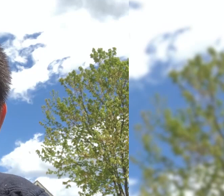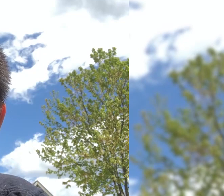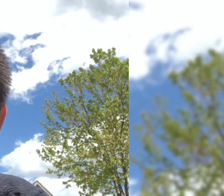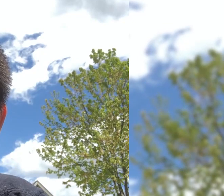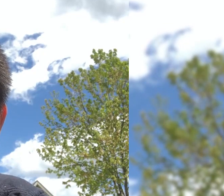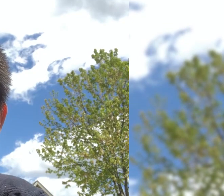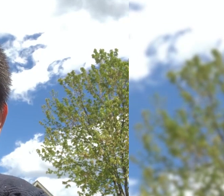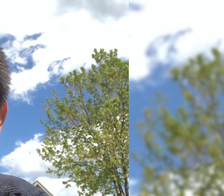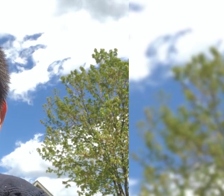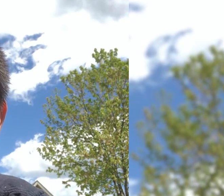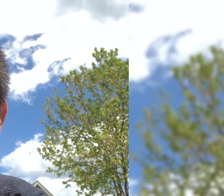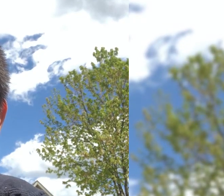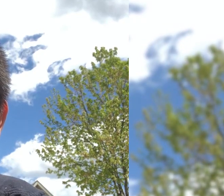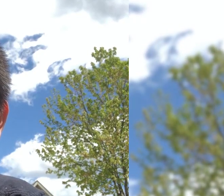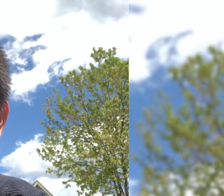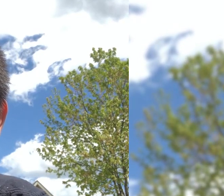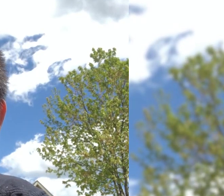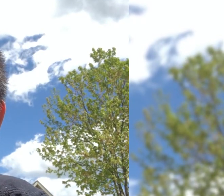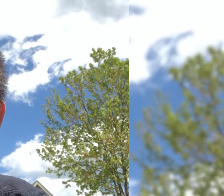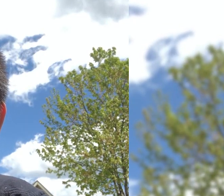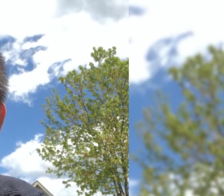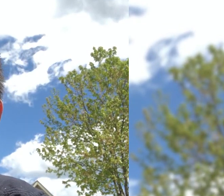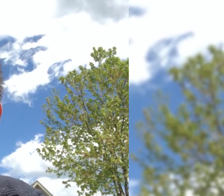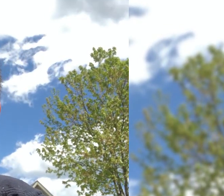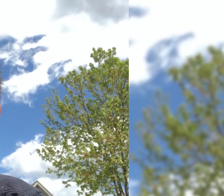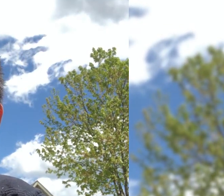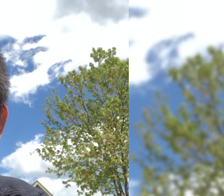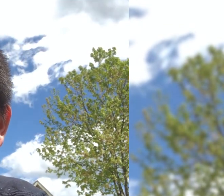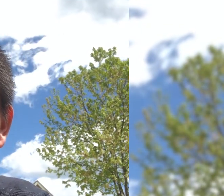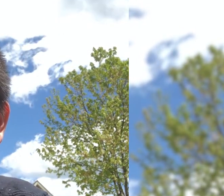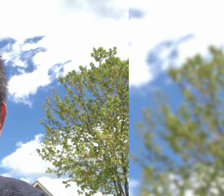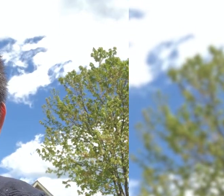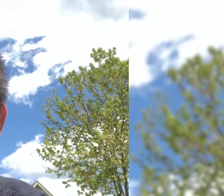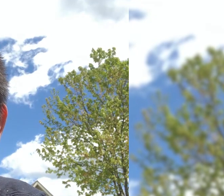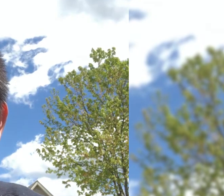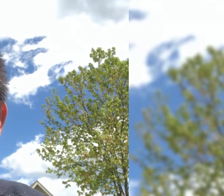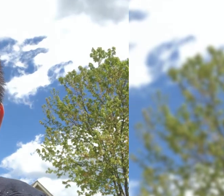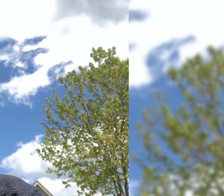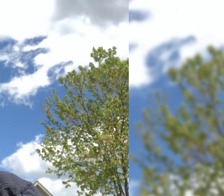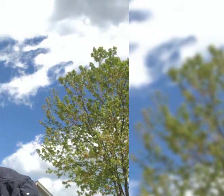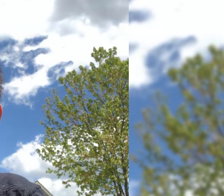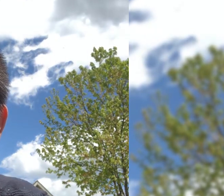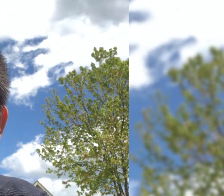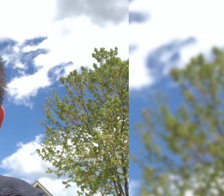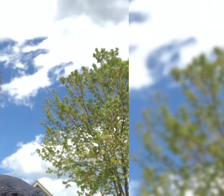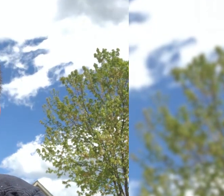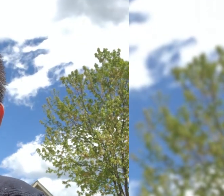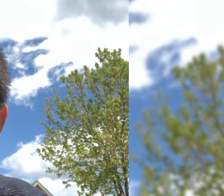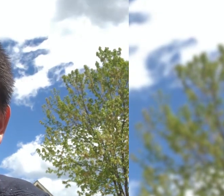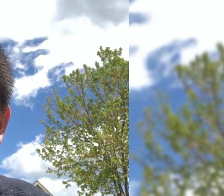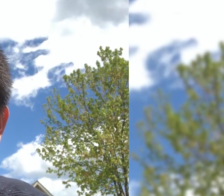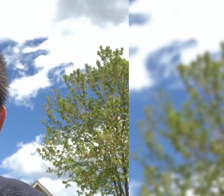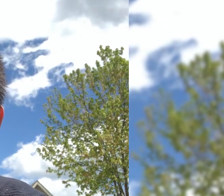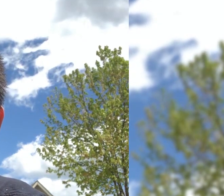hearing, and sign language interpreting services in Fayette County Public Schools? During this time of